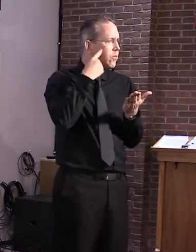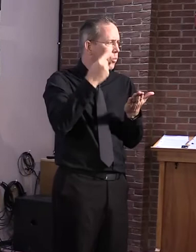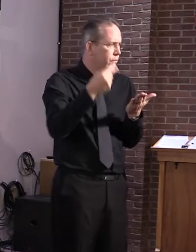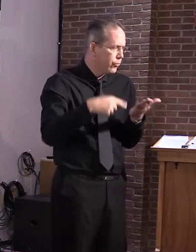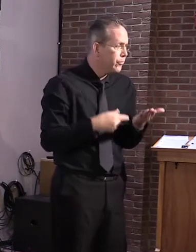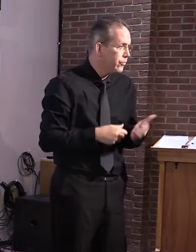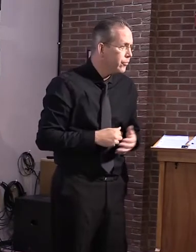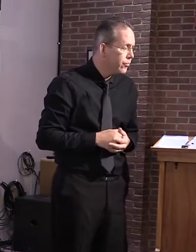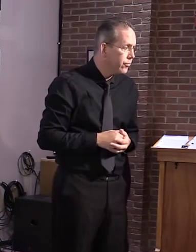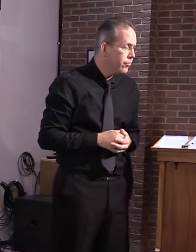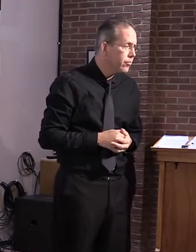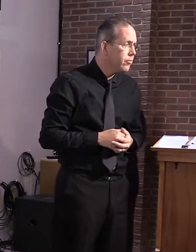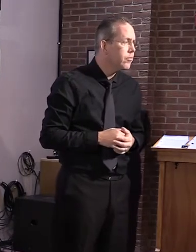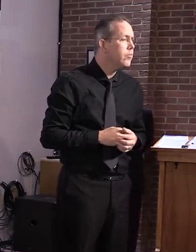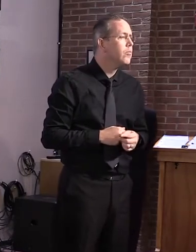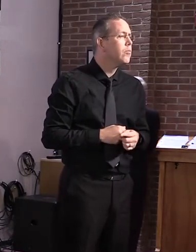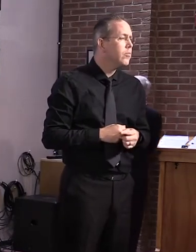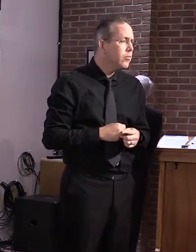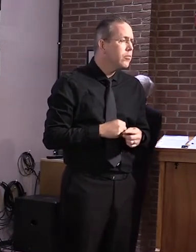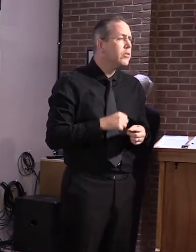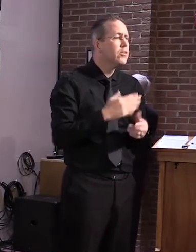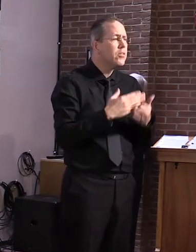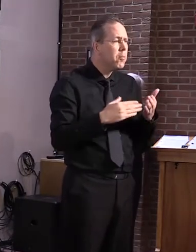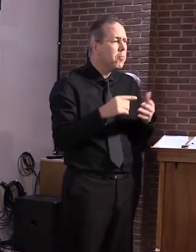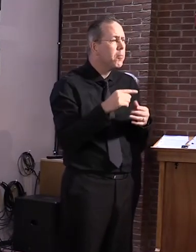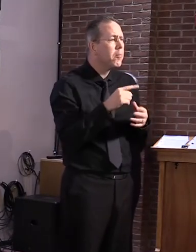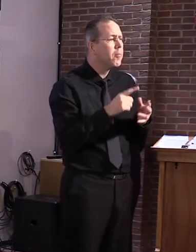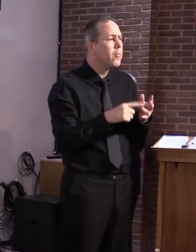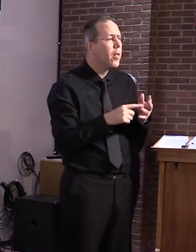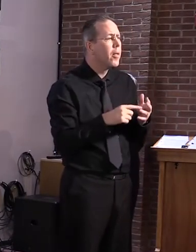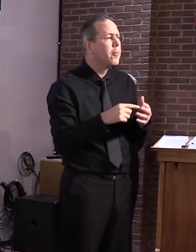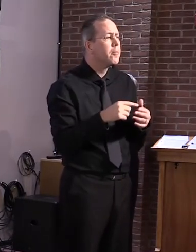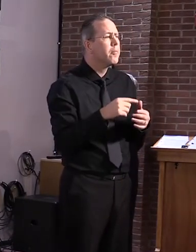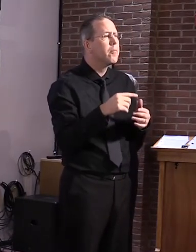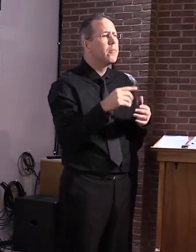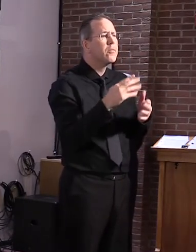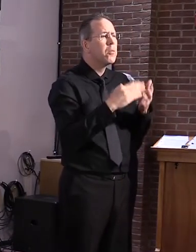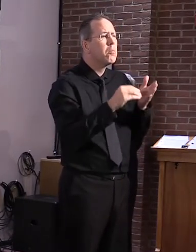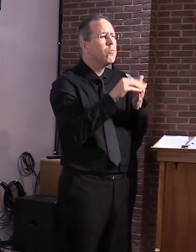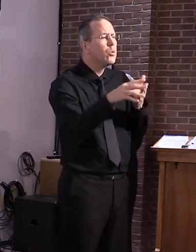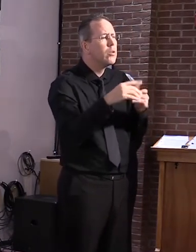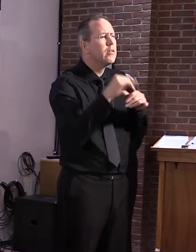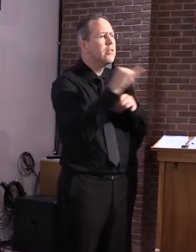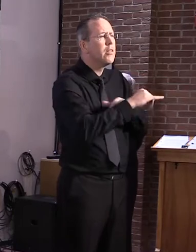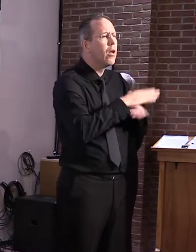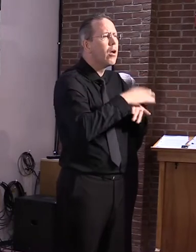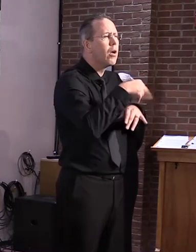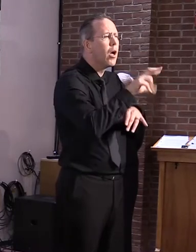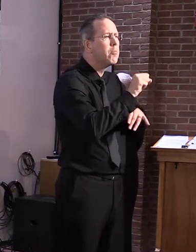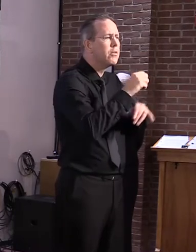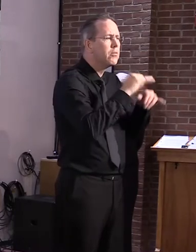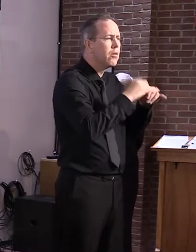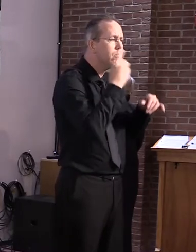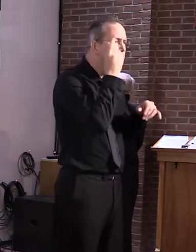off campus. The police department is responsible for all of our citizens